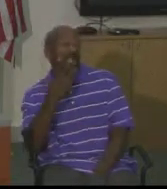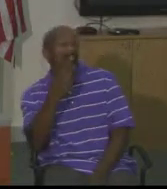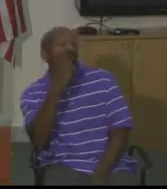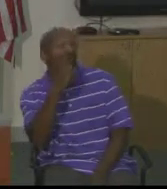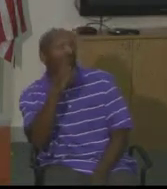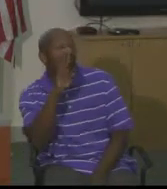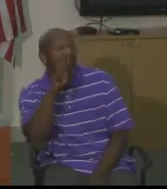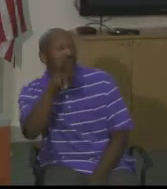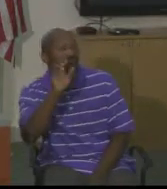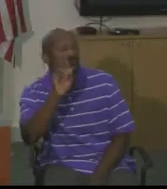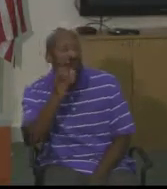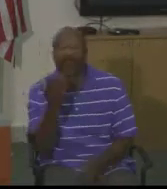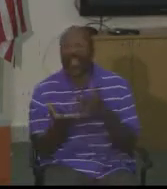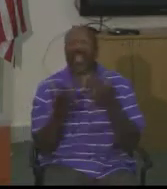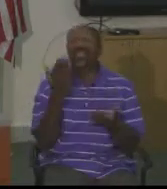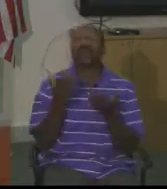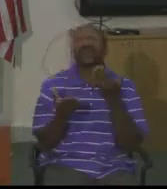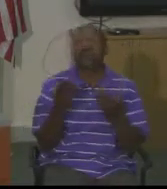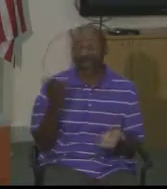slot.